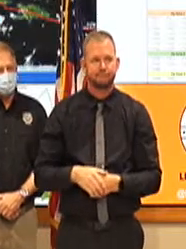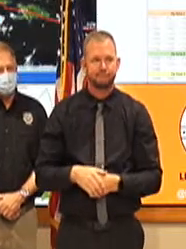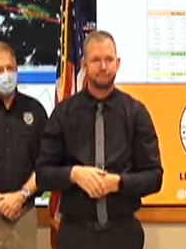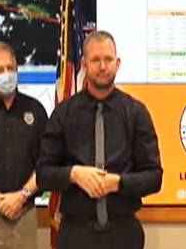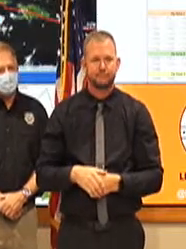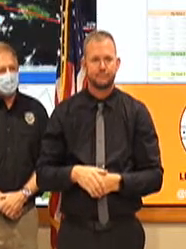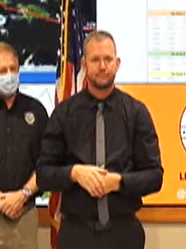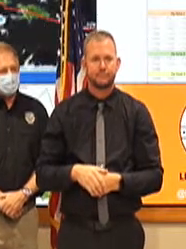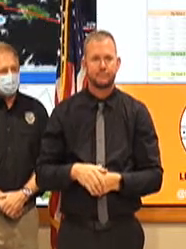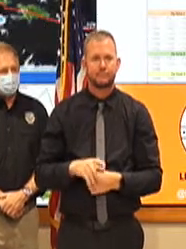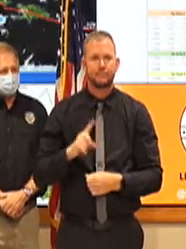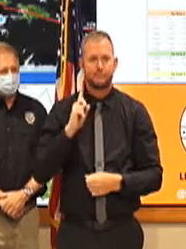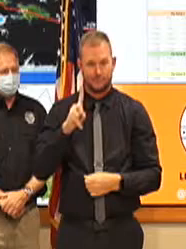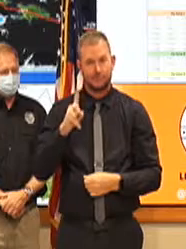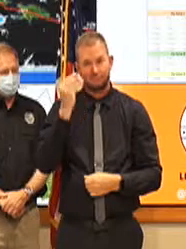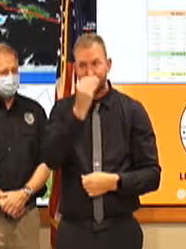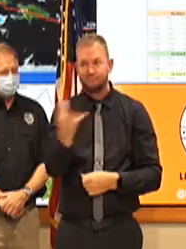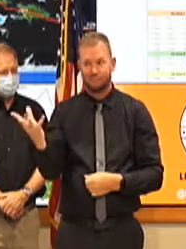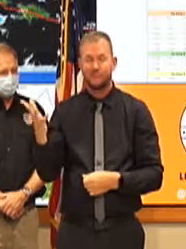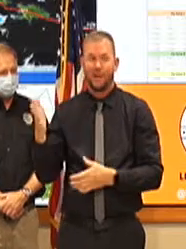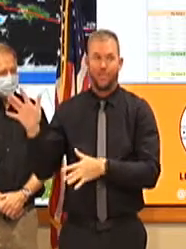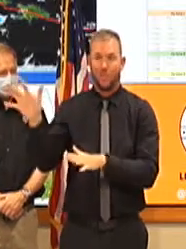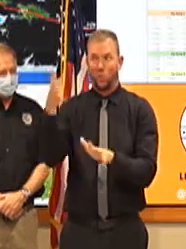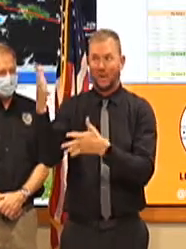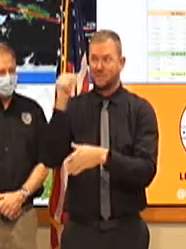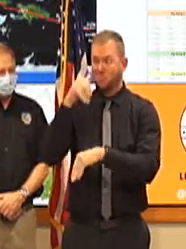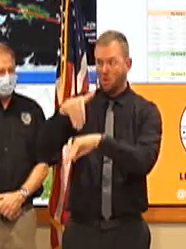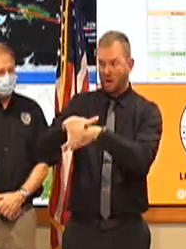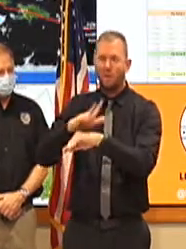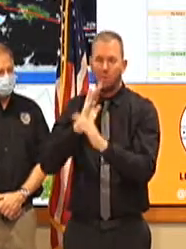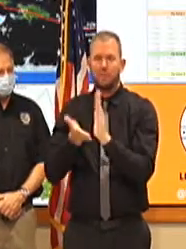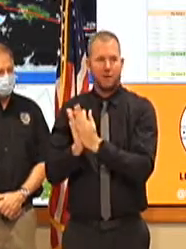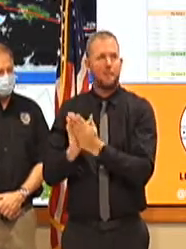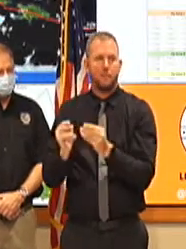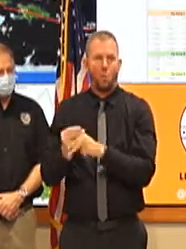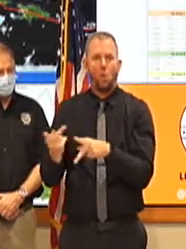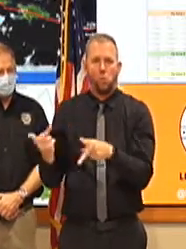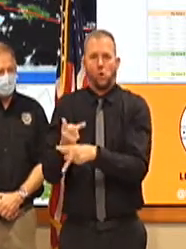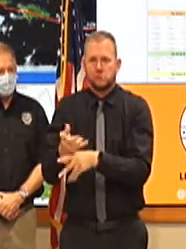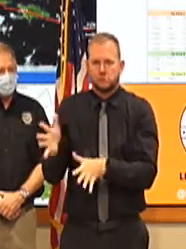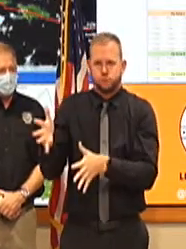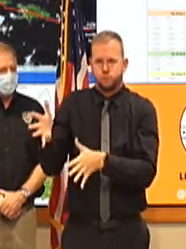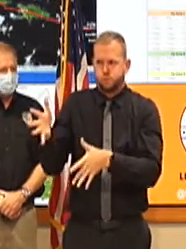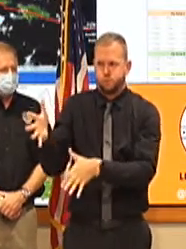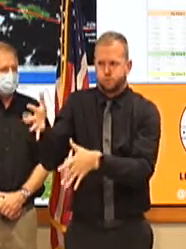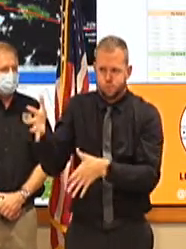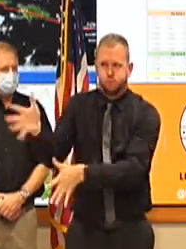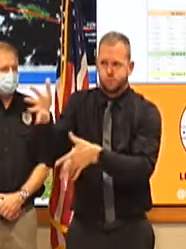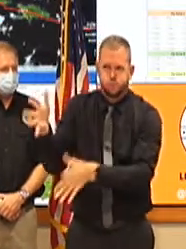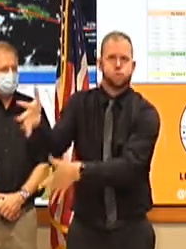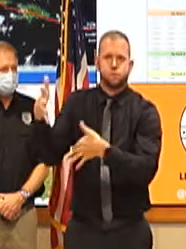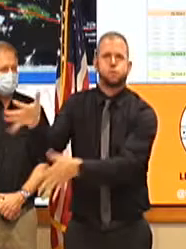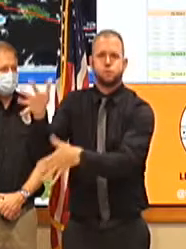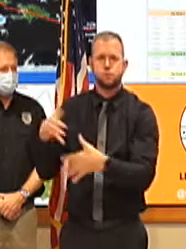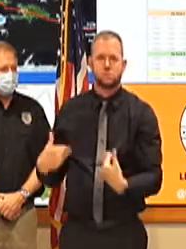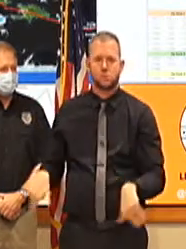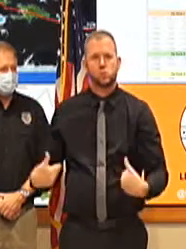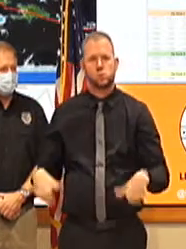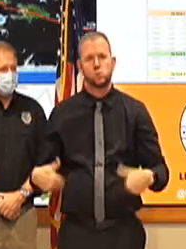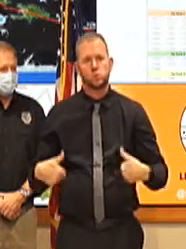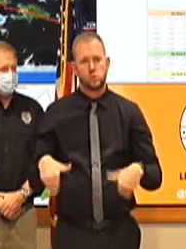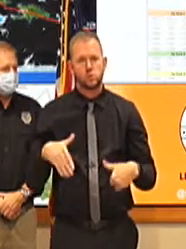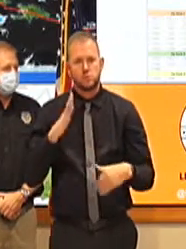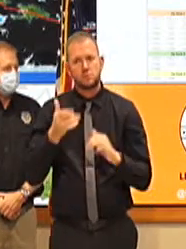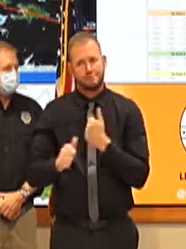once you get around those tropical storm winds of 40 to 50 miles per hour, it's going to be very, very it's going to be